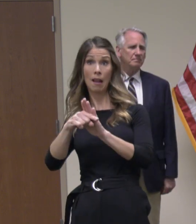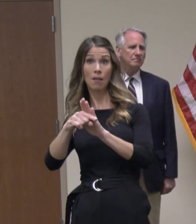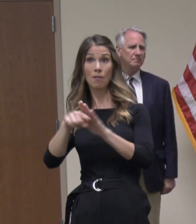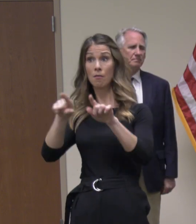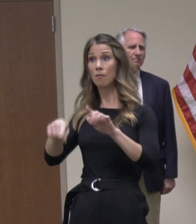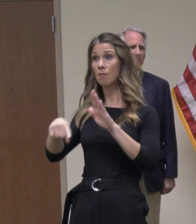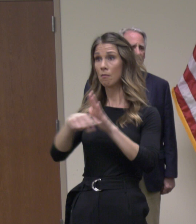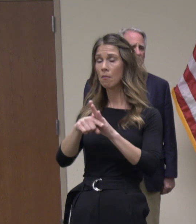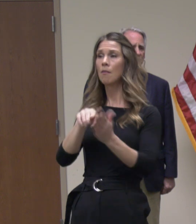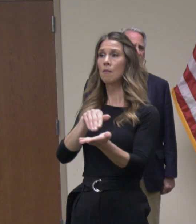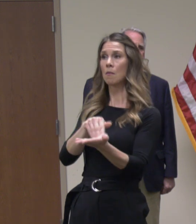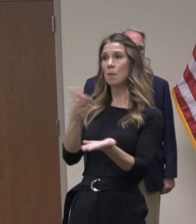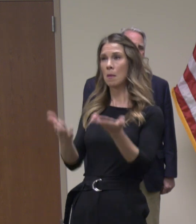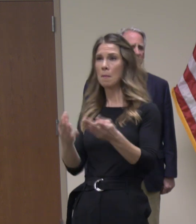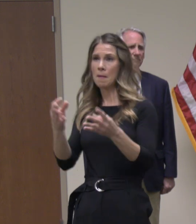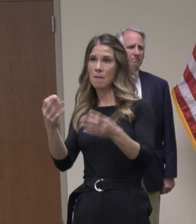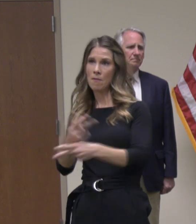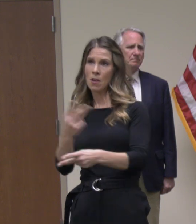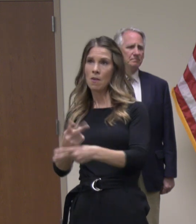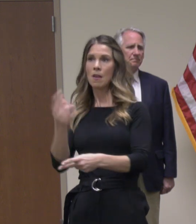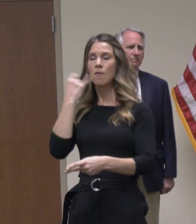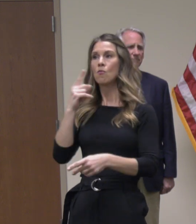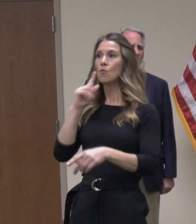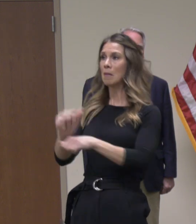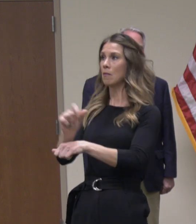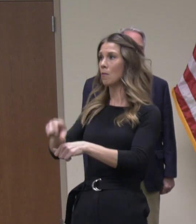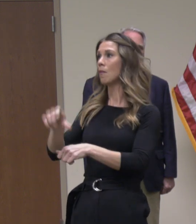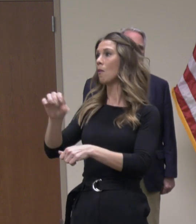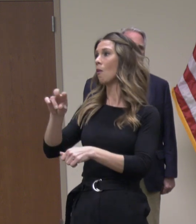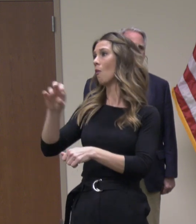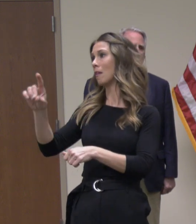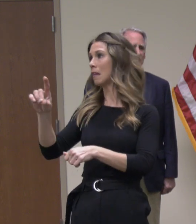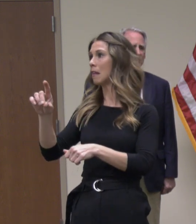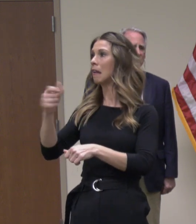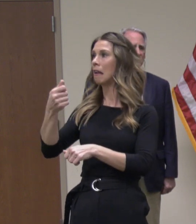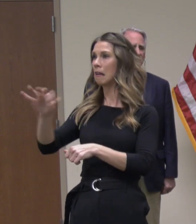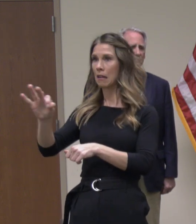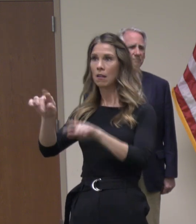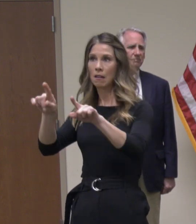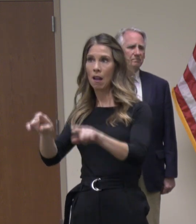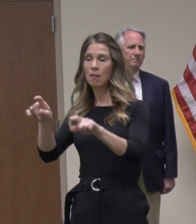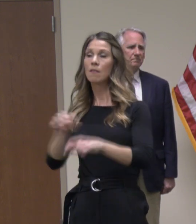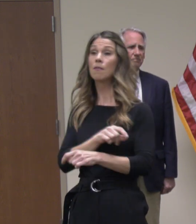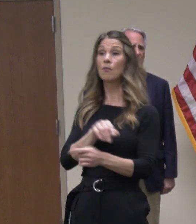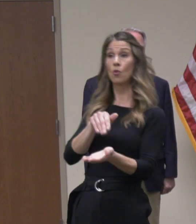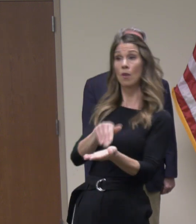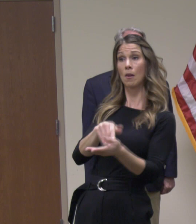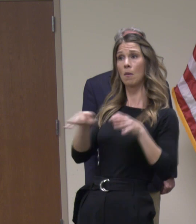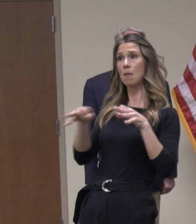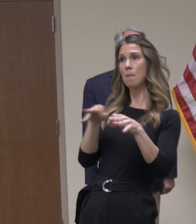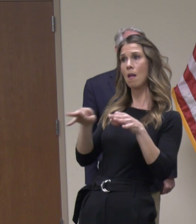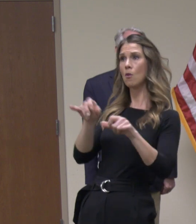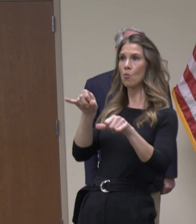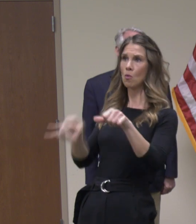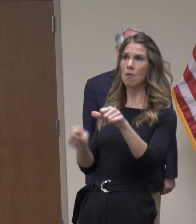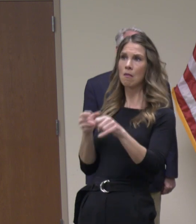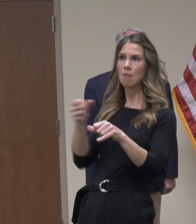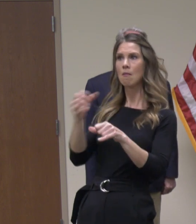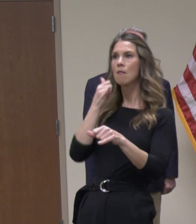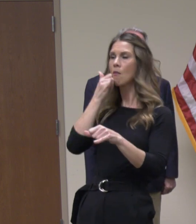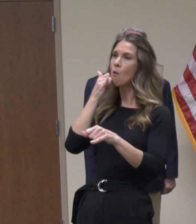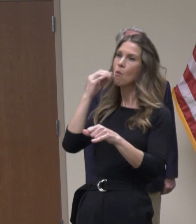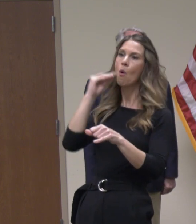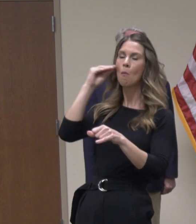may determine you need a test for COVID-19. Your provider will give you instructions to stay home until your test results come